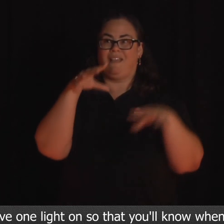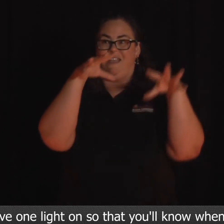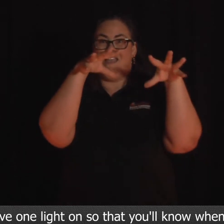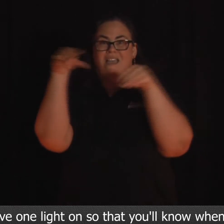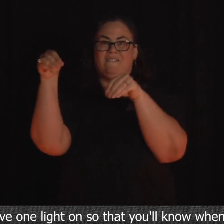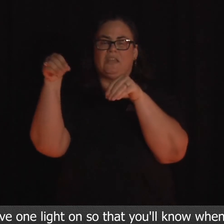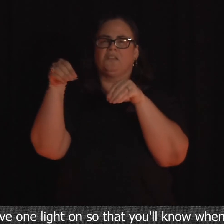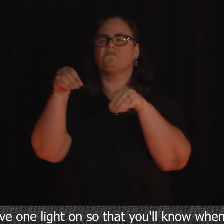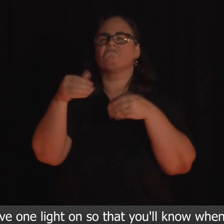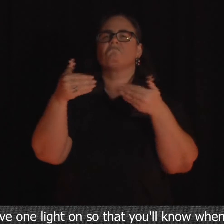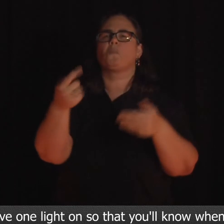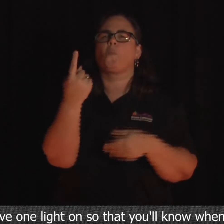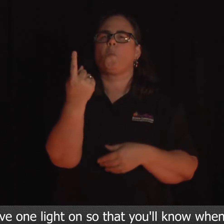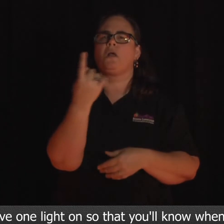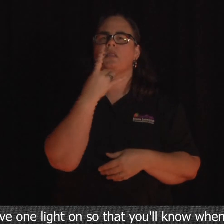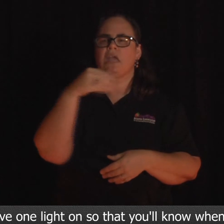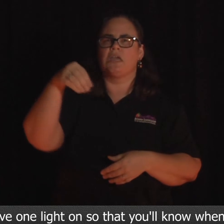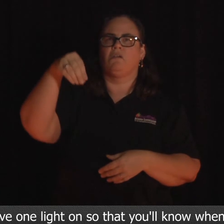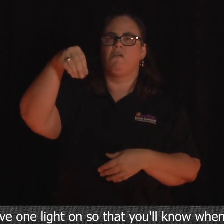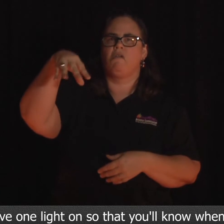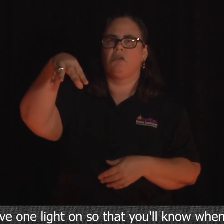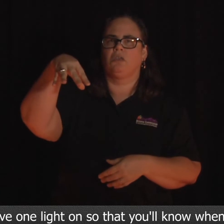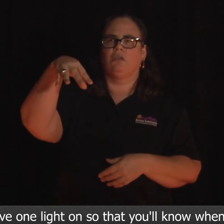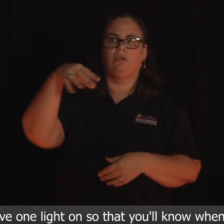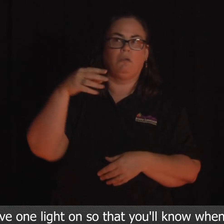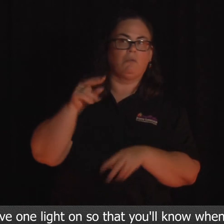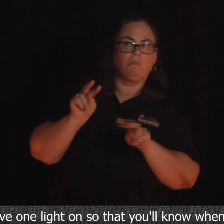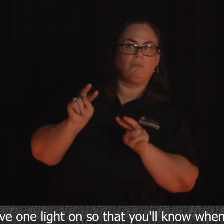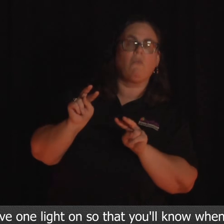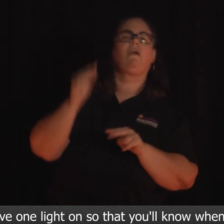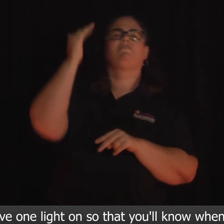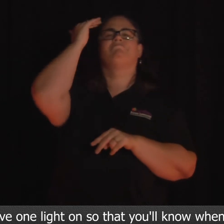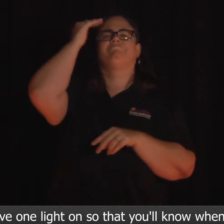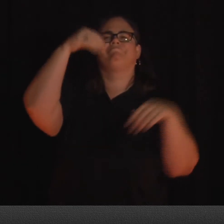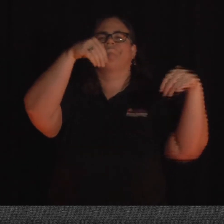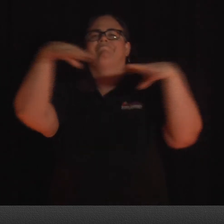Leave one light on so that you'll know when your power returns.